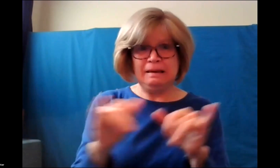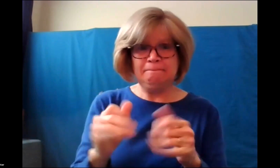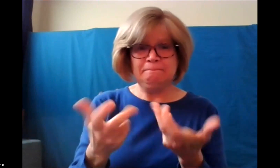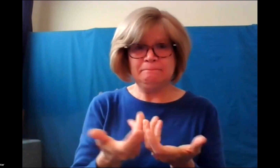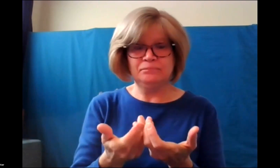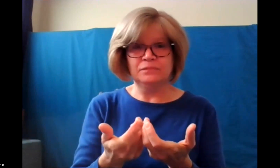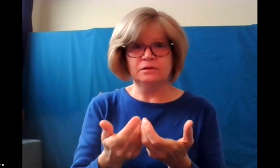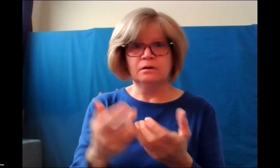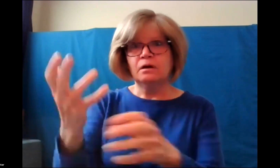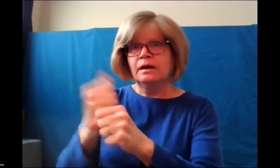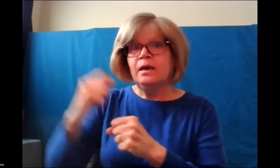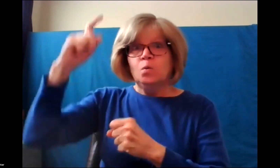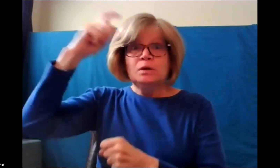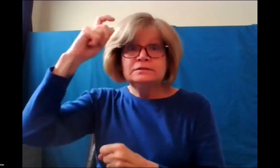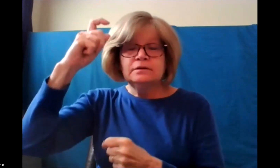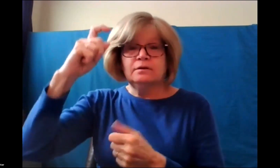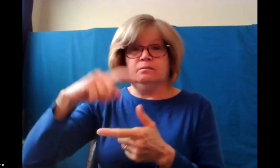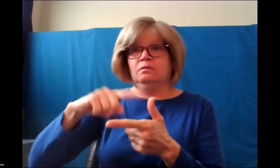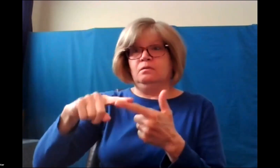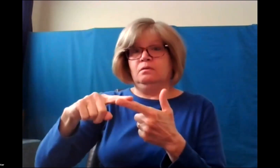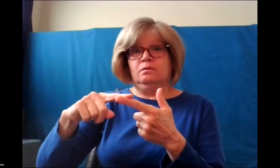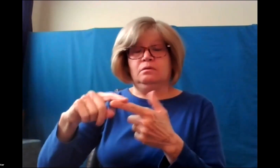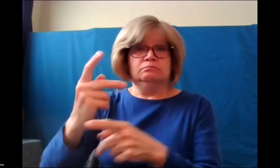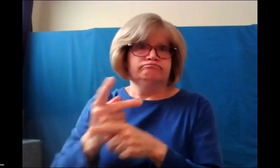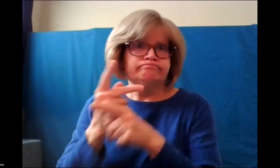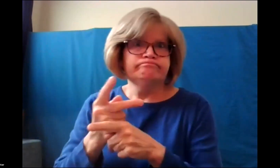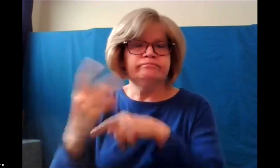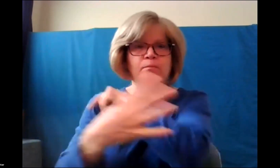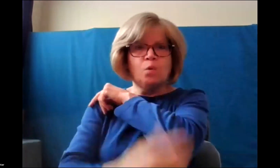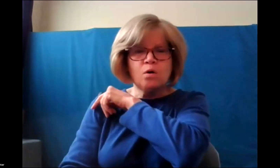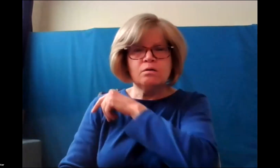Receiving wisdom, care for the poor,